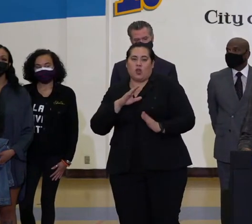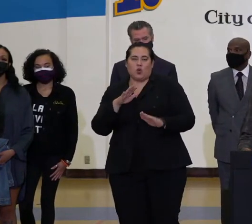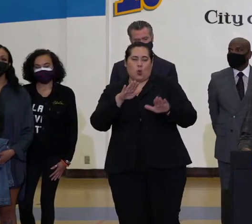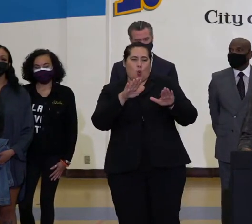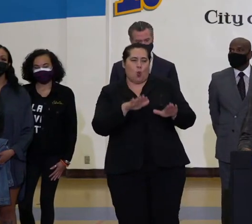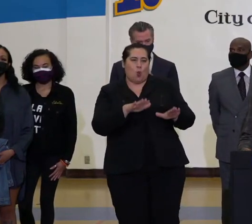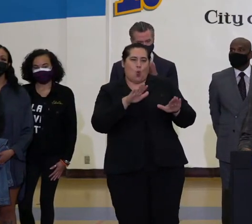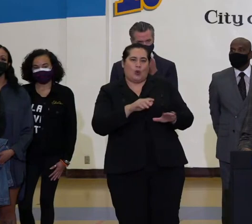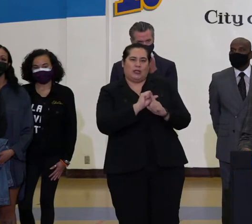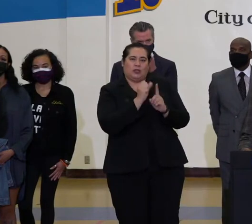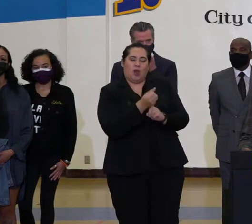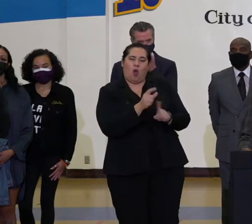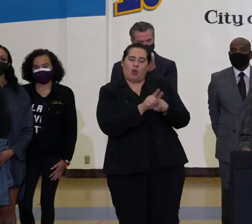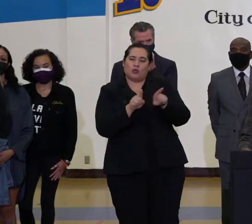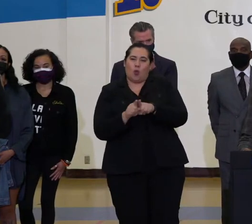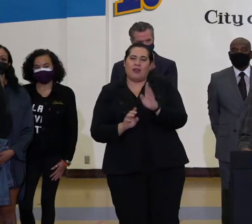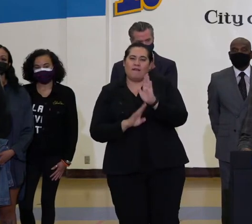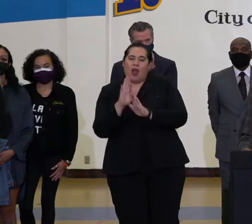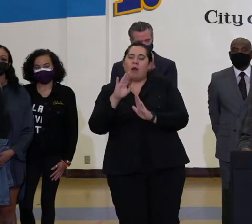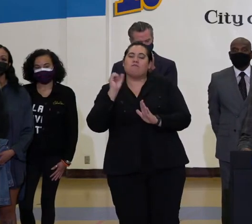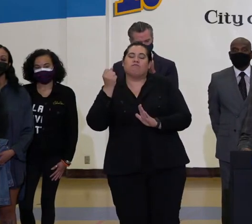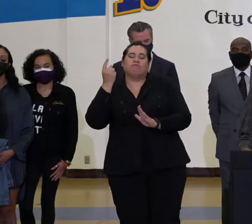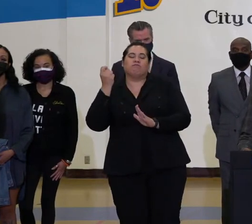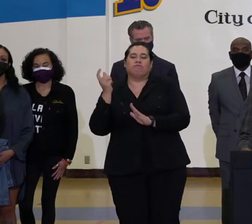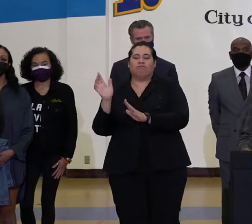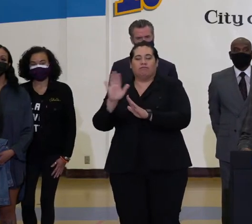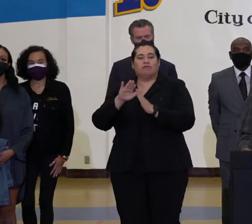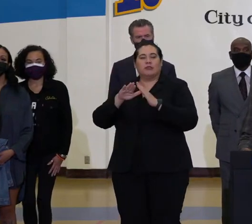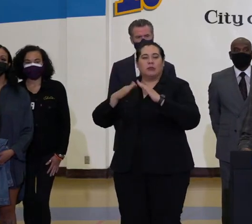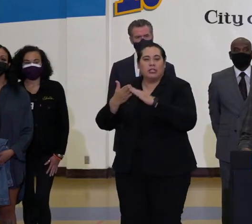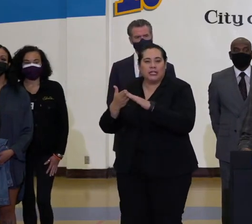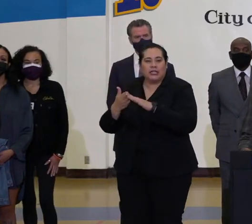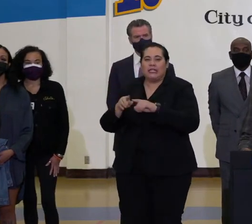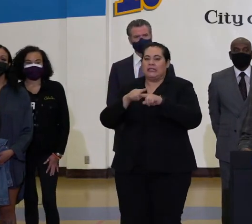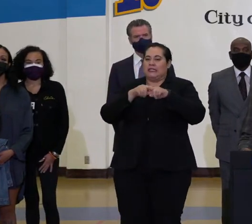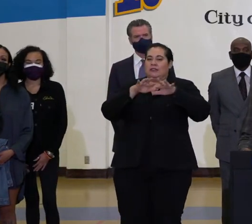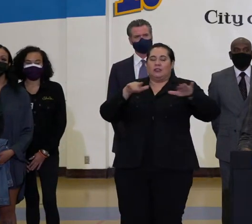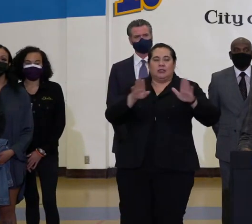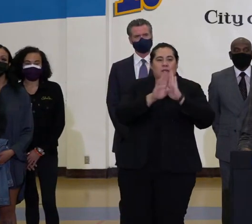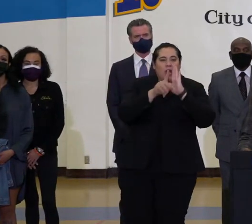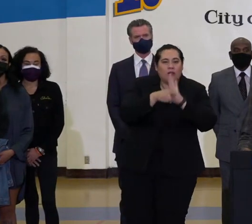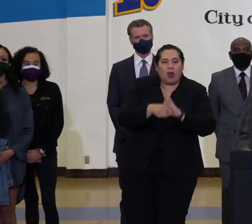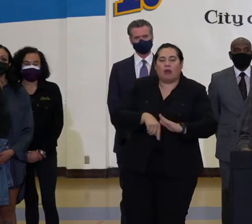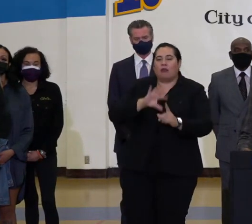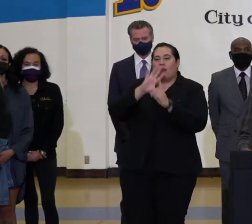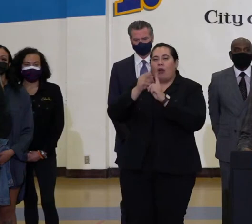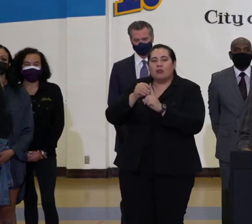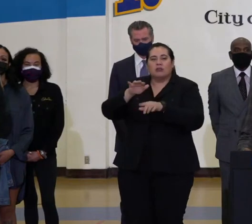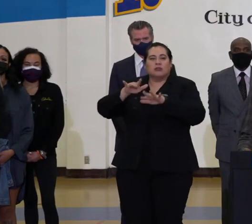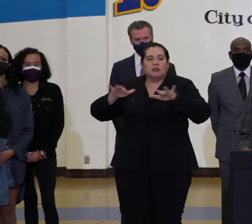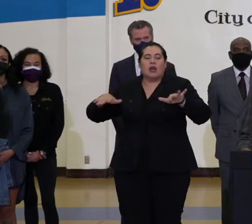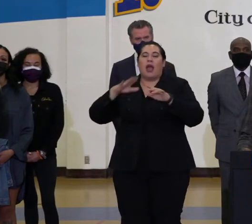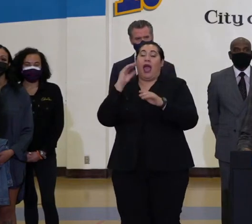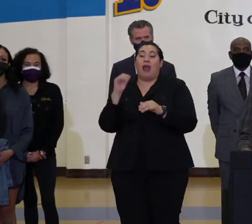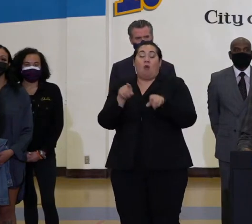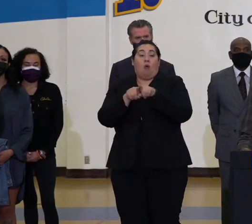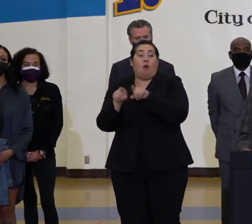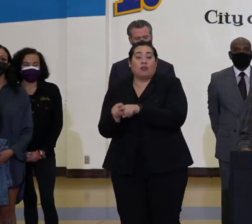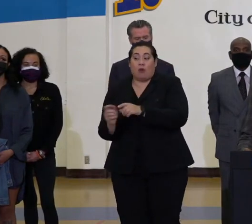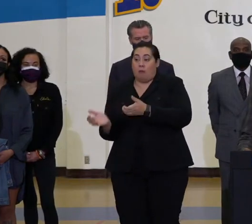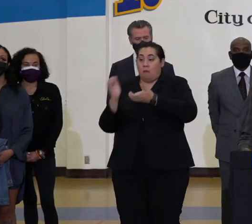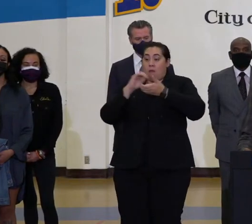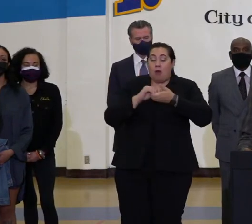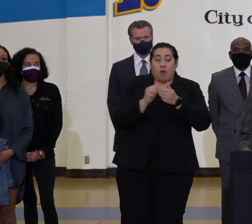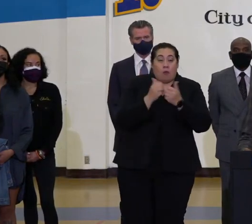guaranteeing they develop an understanding of the history of communities from diverse backgrounds and cultures. And by partnering with one of